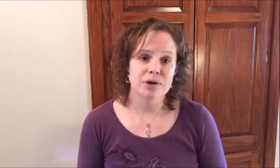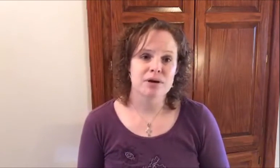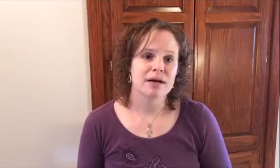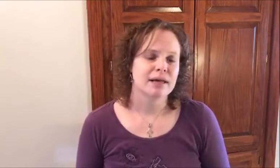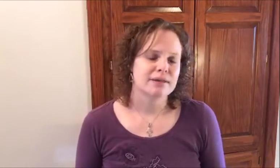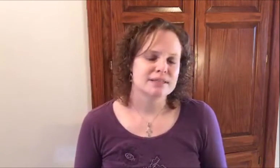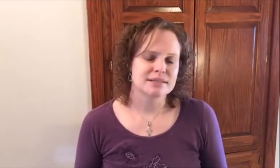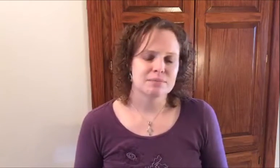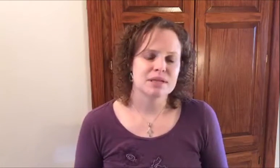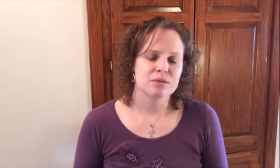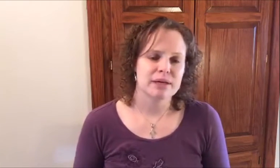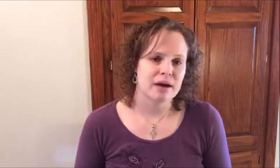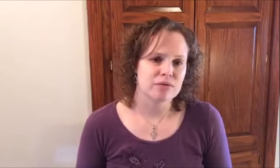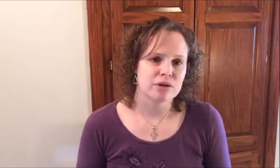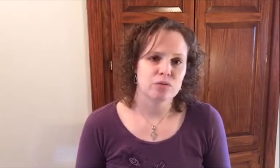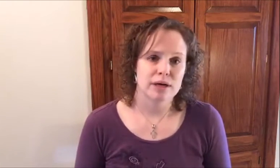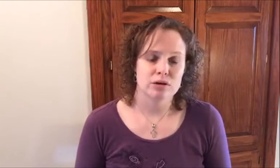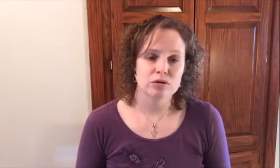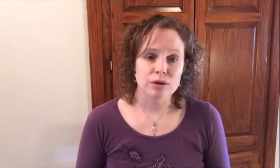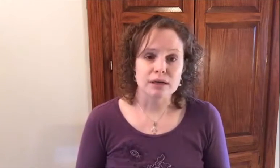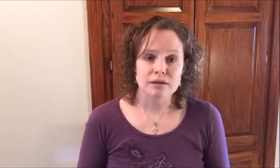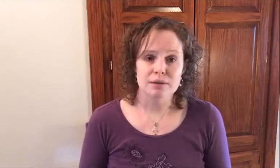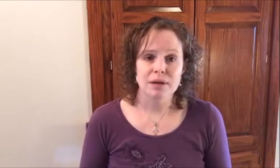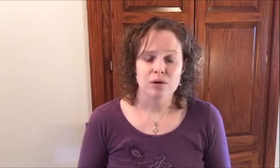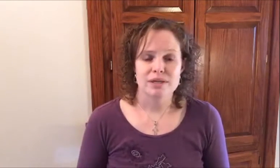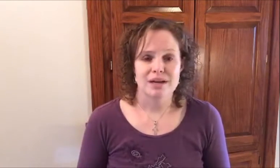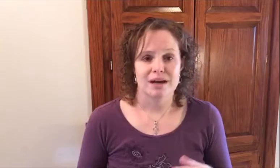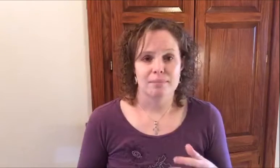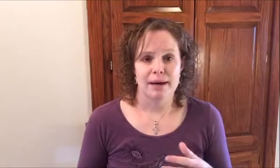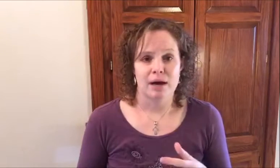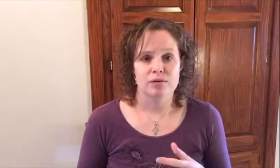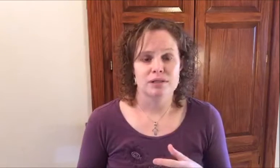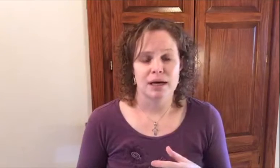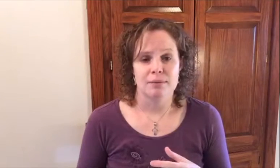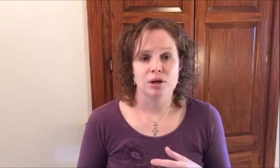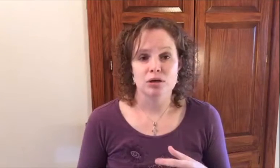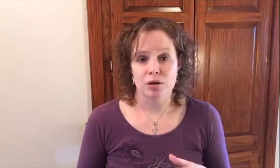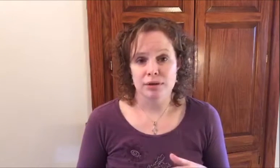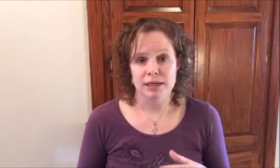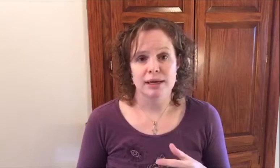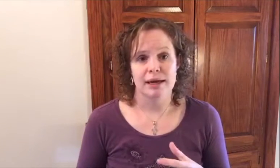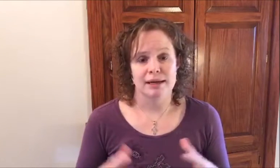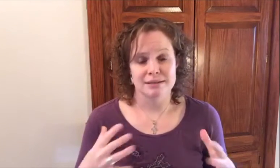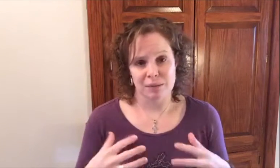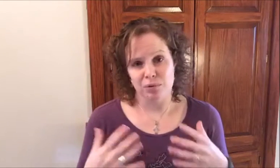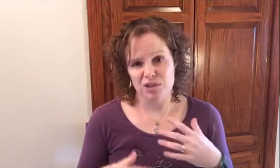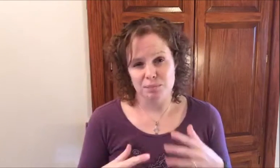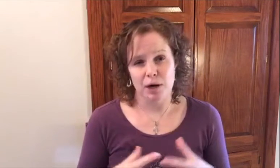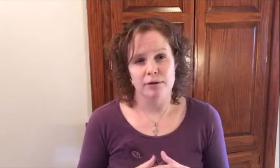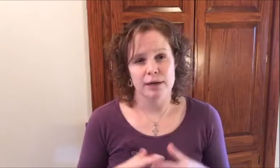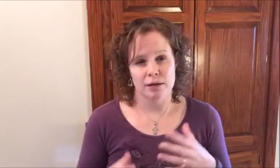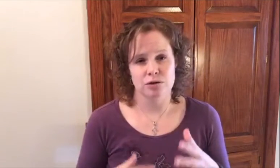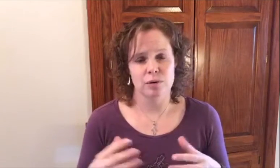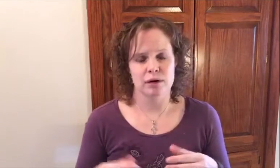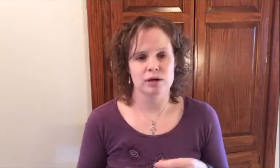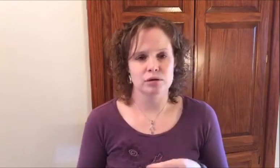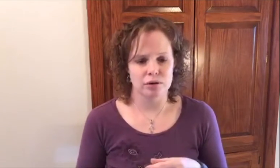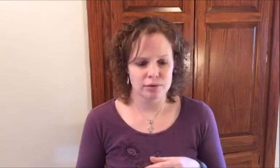Diaper, this is something that we cover in the one-year curriculum. We talk about clothing, and diaper is part of the underwear and